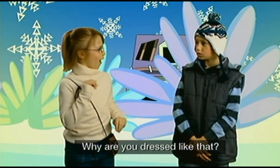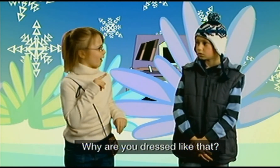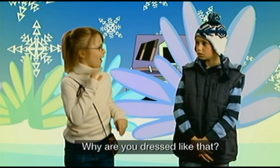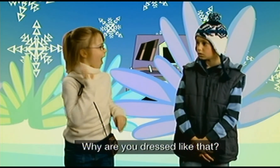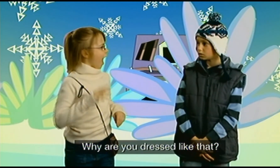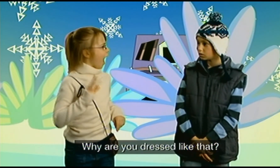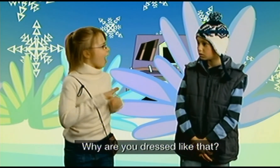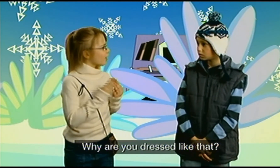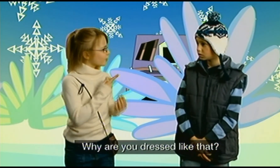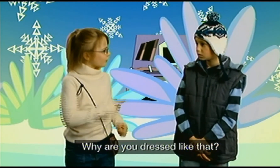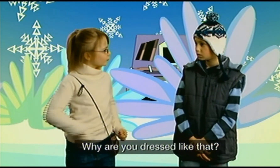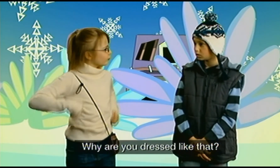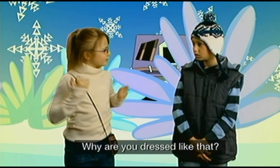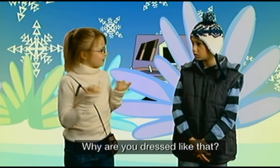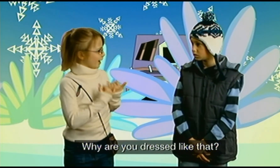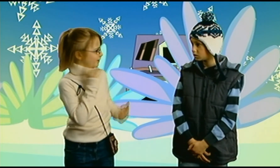Why are you dressed like that?